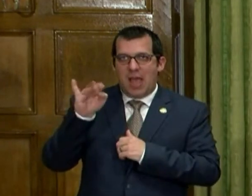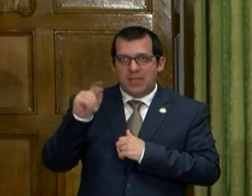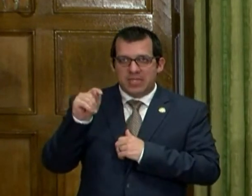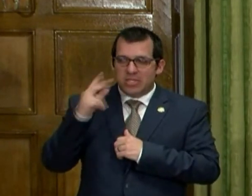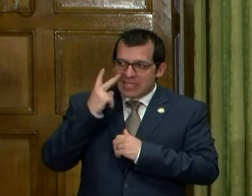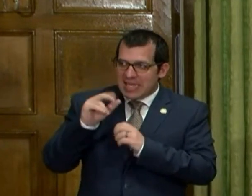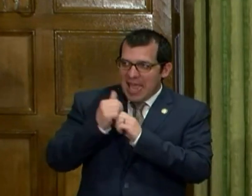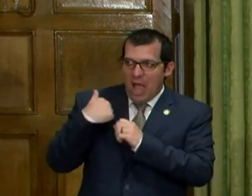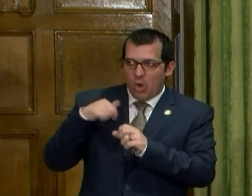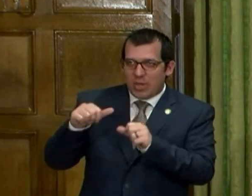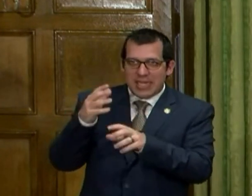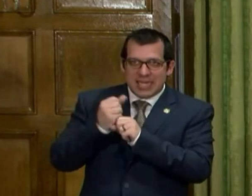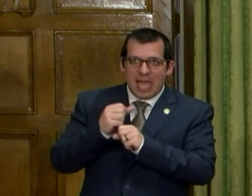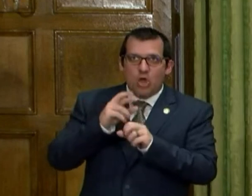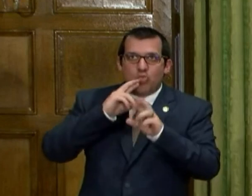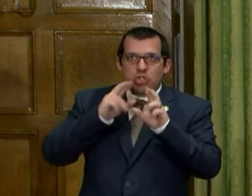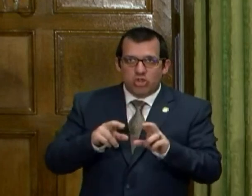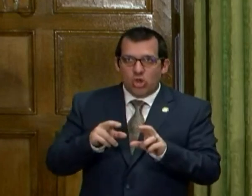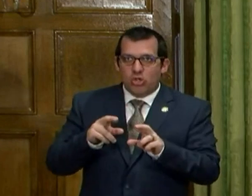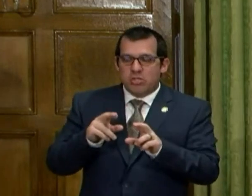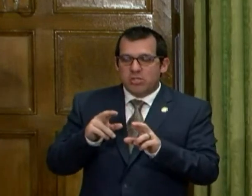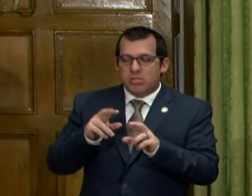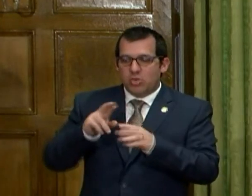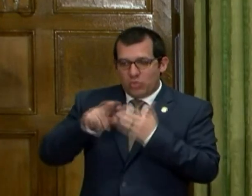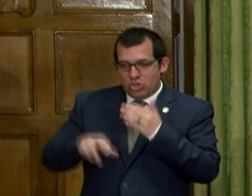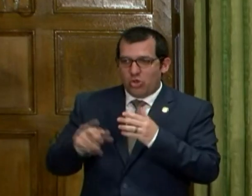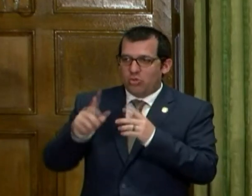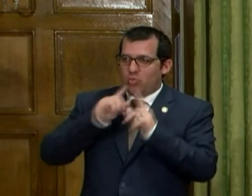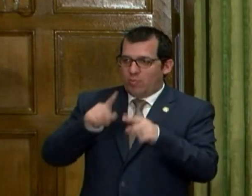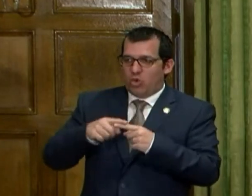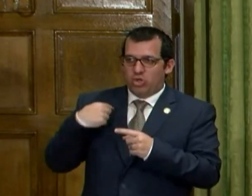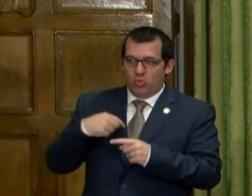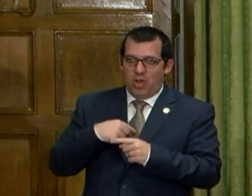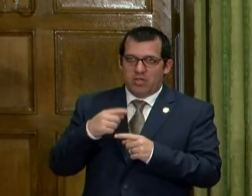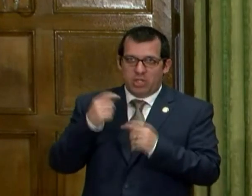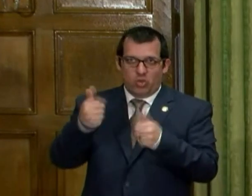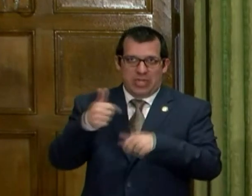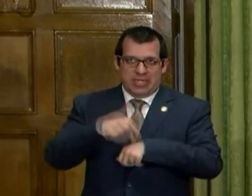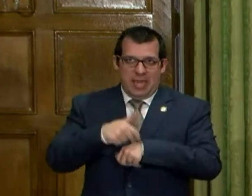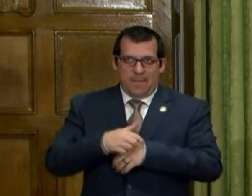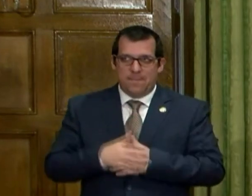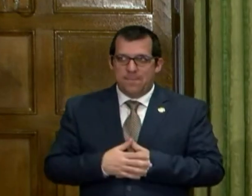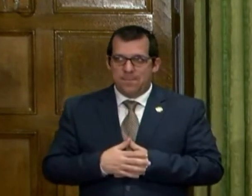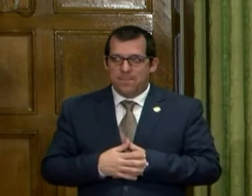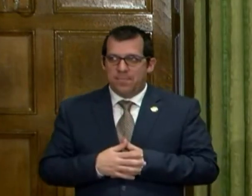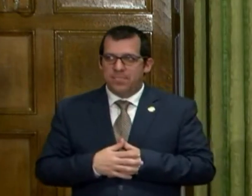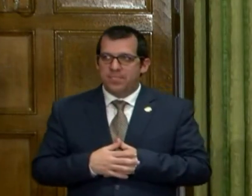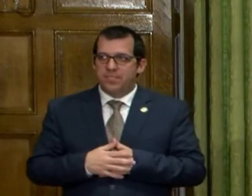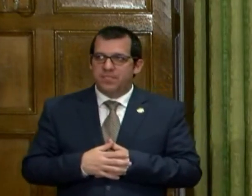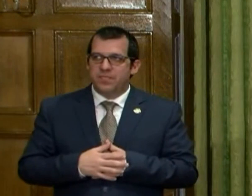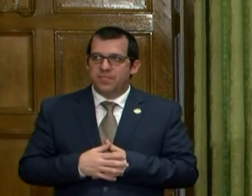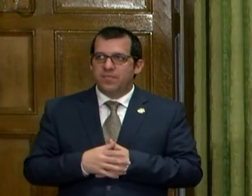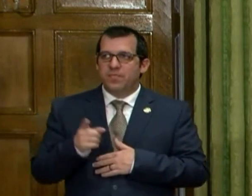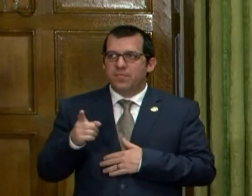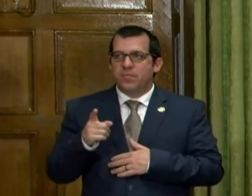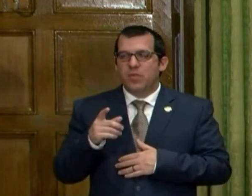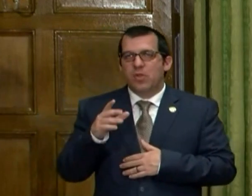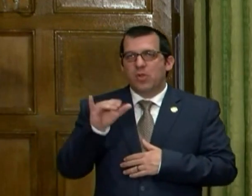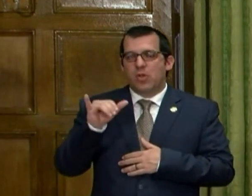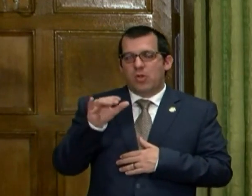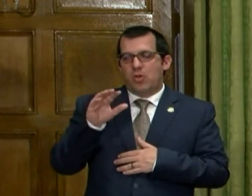how we can get those results reported to us in real time. The White House estimated